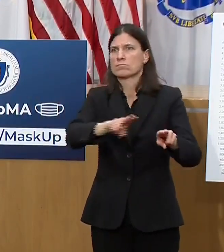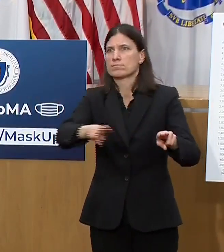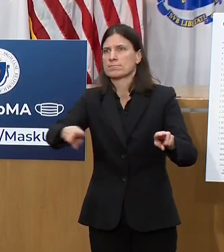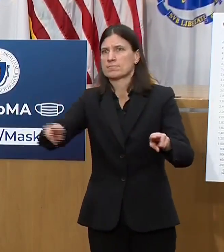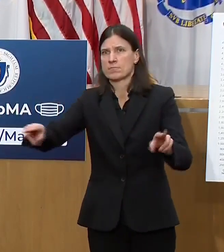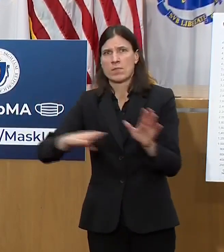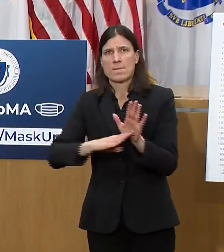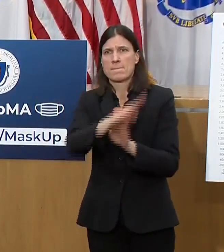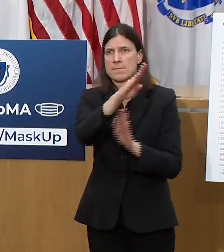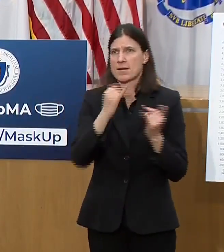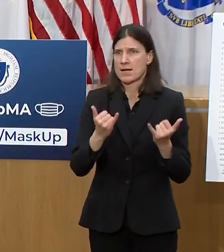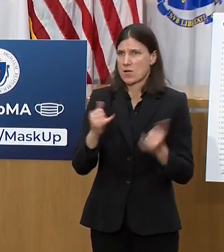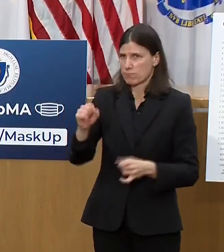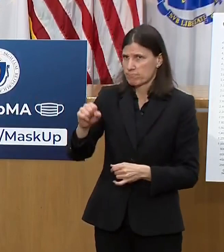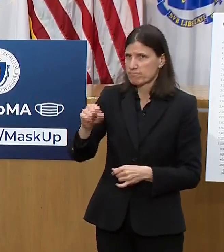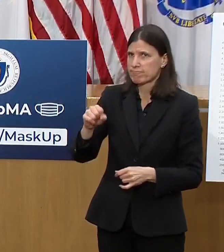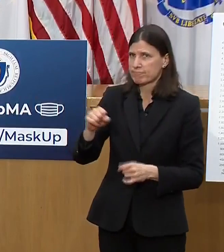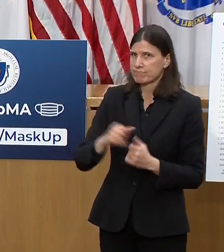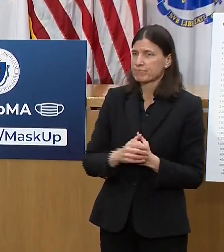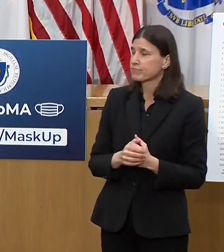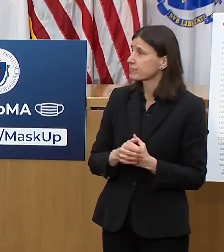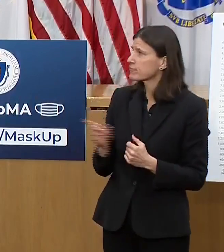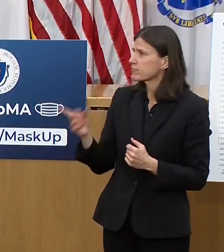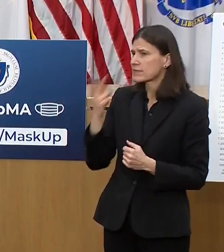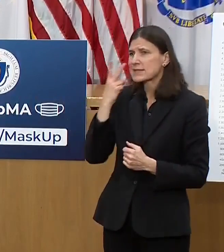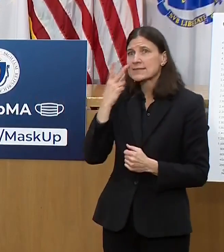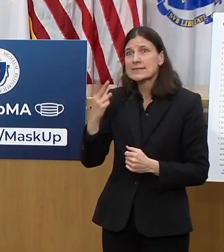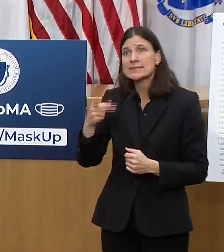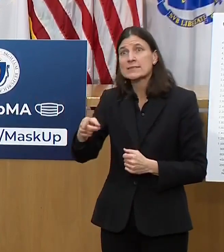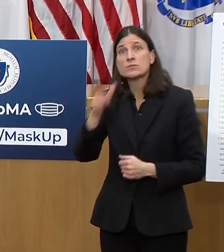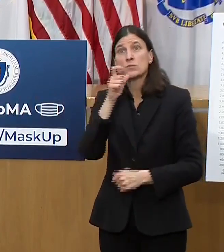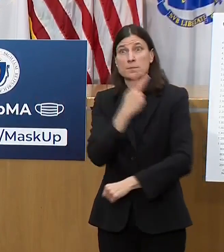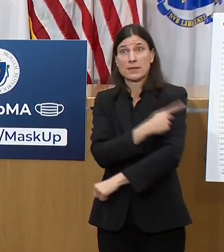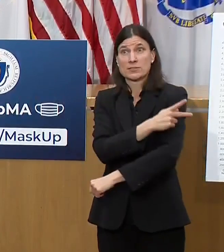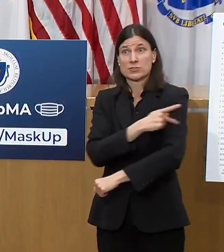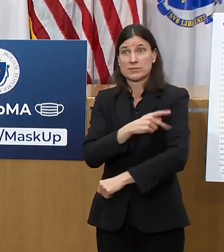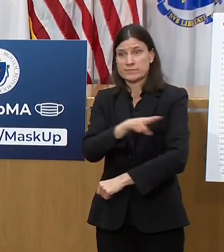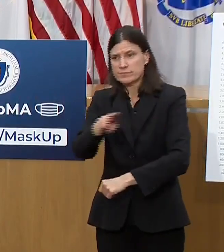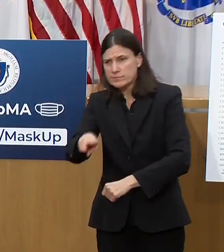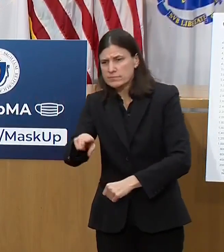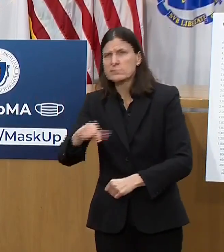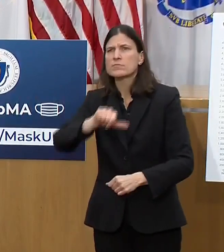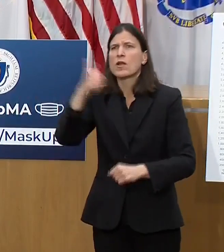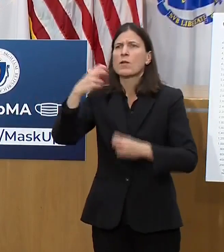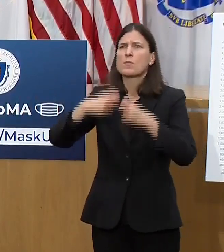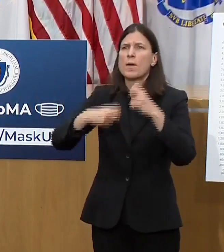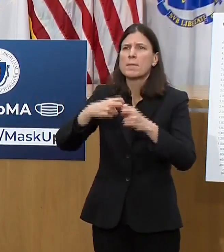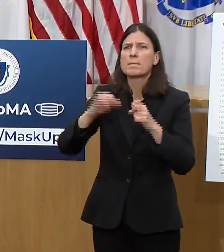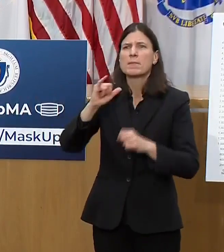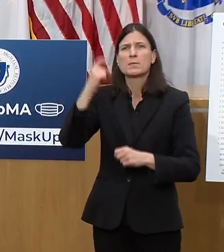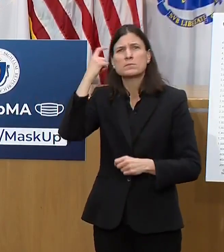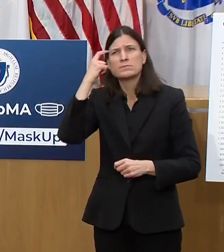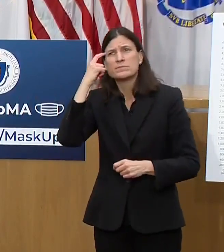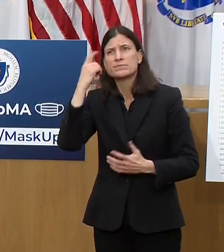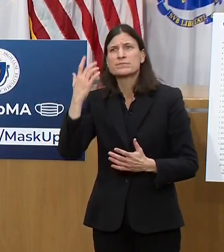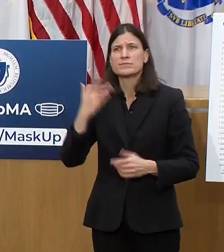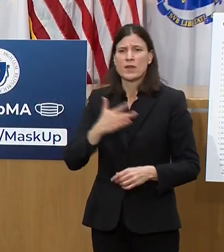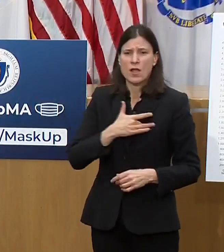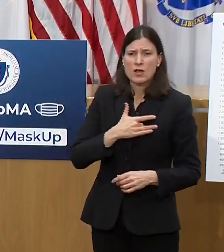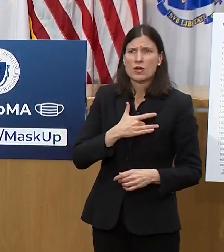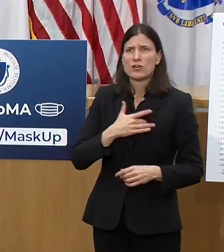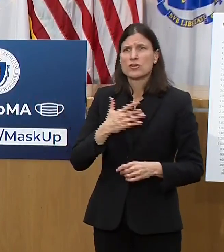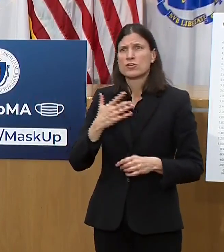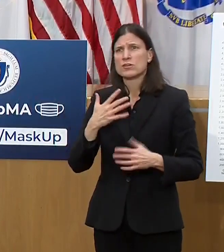patients who are coming in who may have delayed their care from this prior surge because they have been waiting. And these patients are